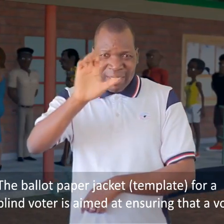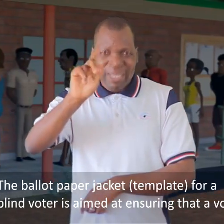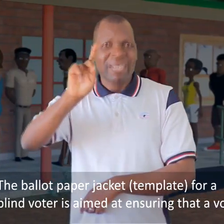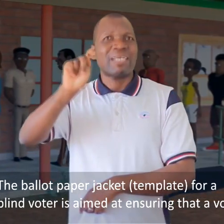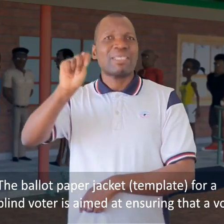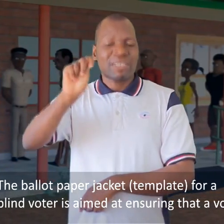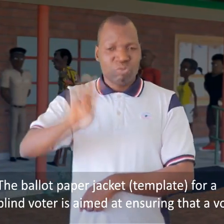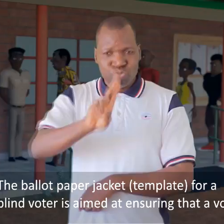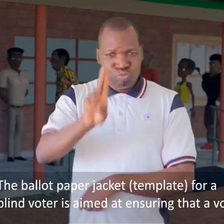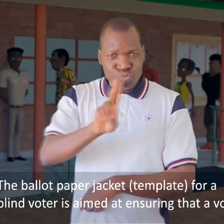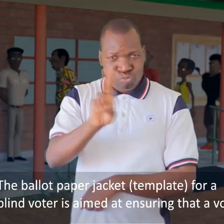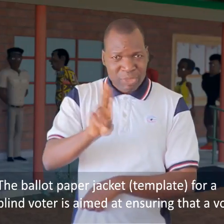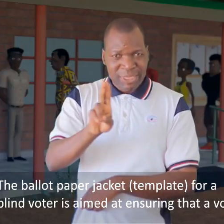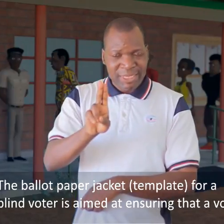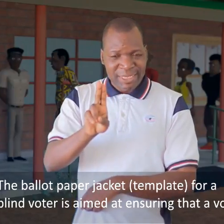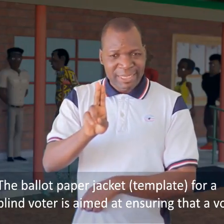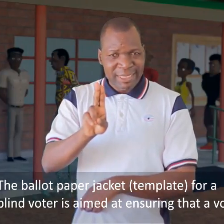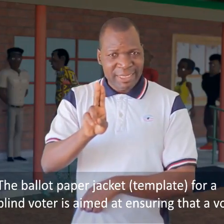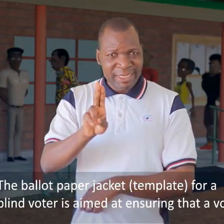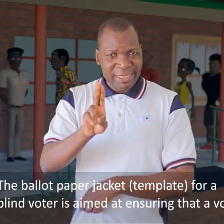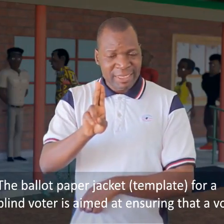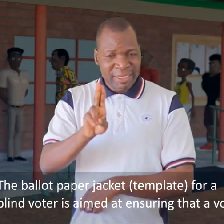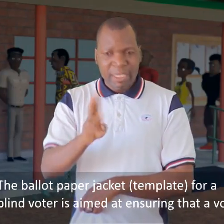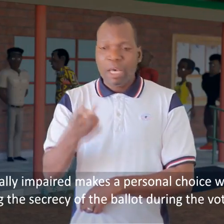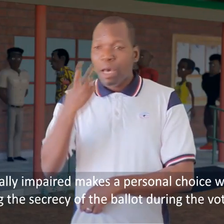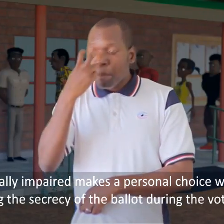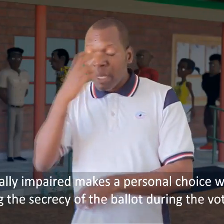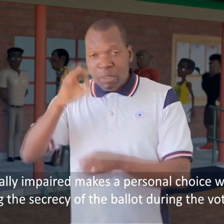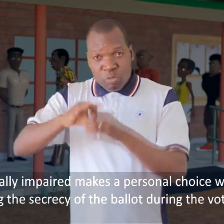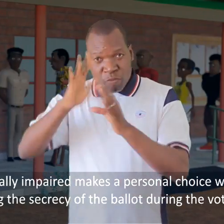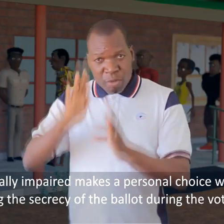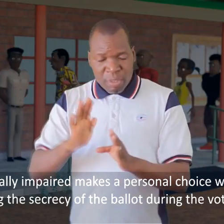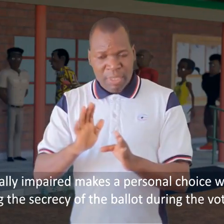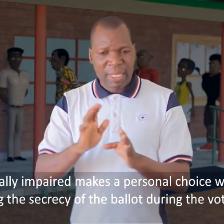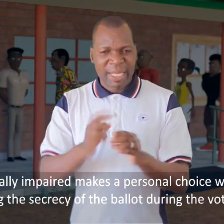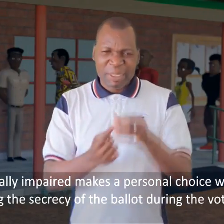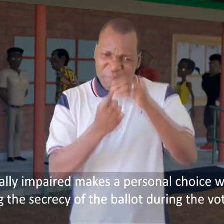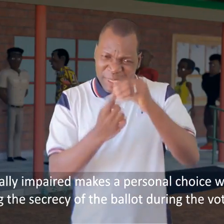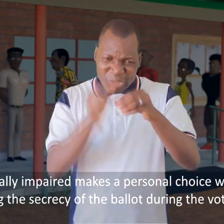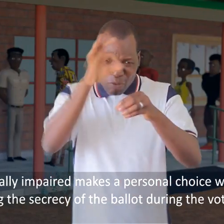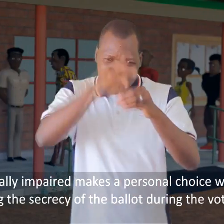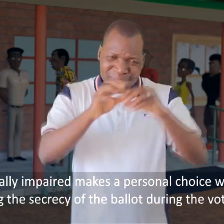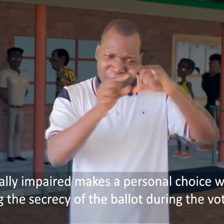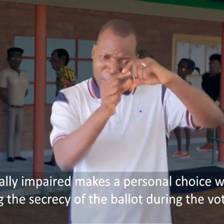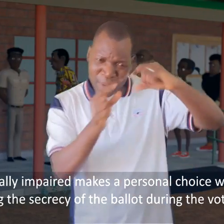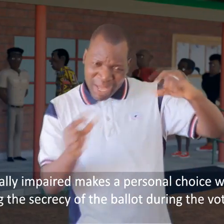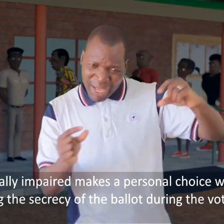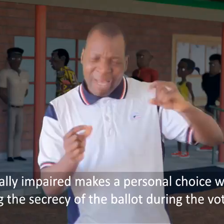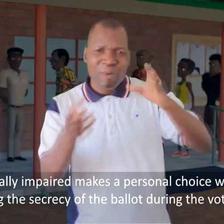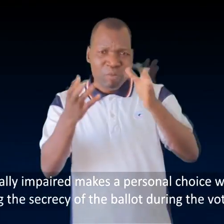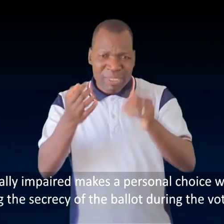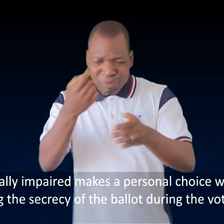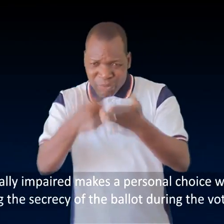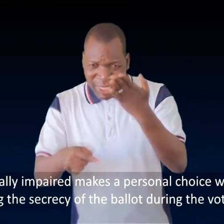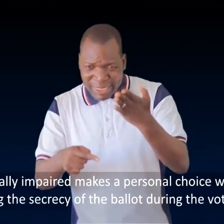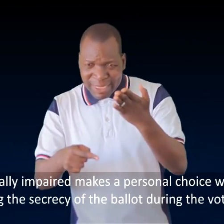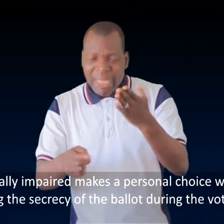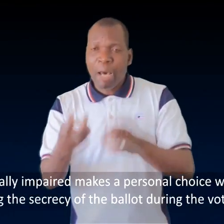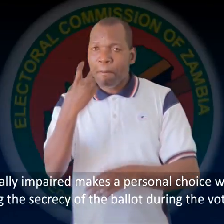at ensuring that a voter who is visually impaired makes a personal choice while maintaining the secrecy of the ballot during the voting process.